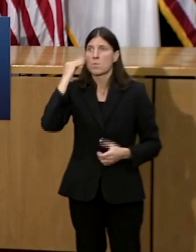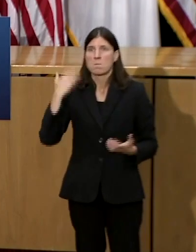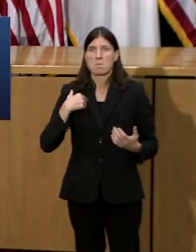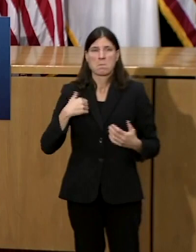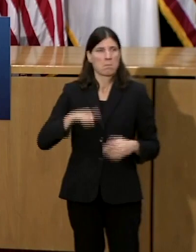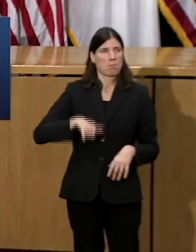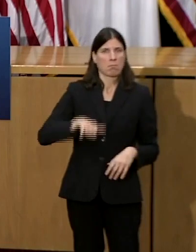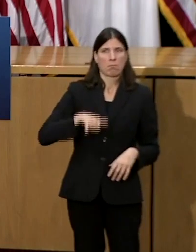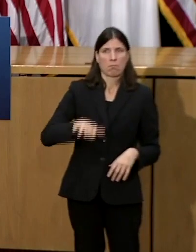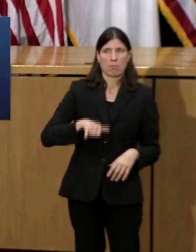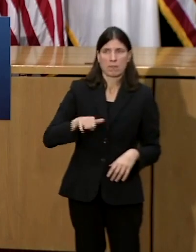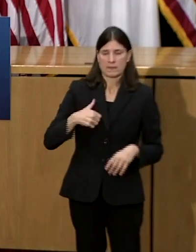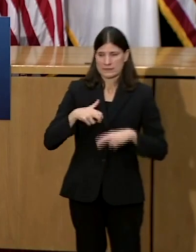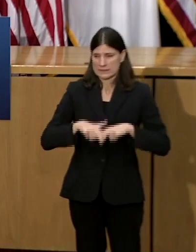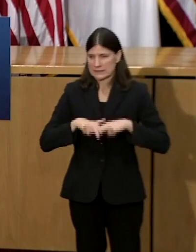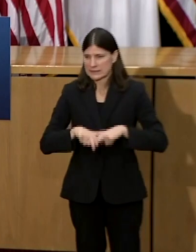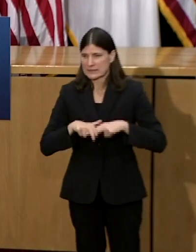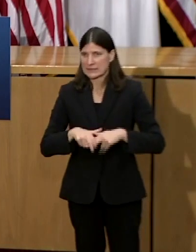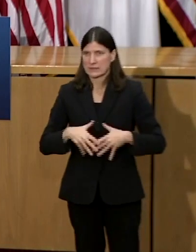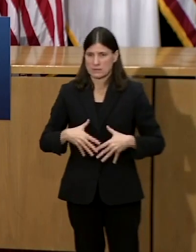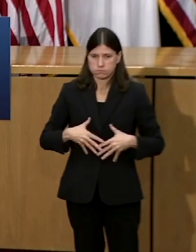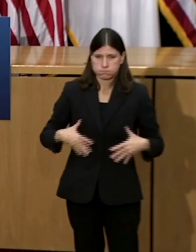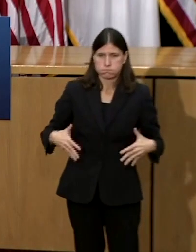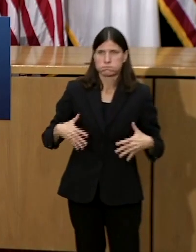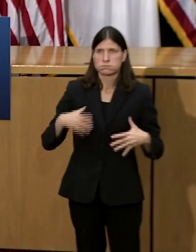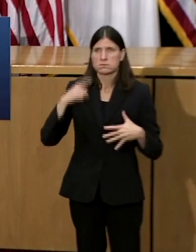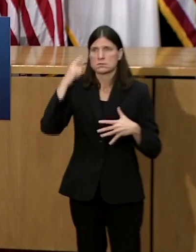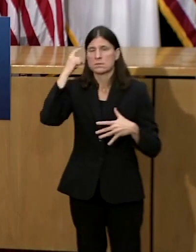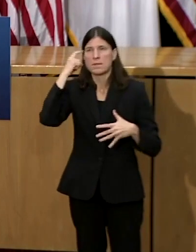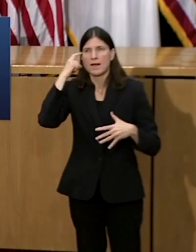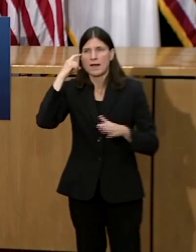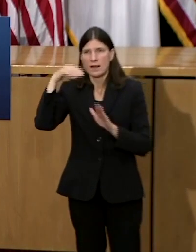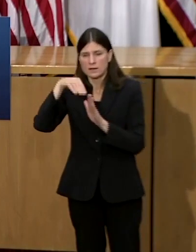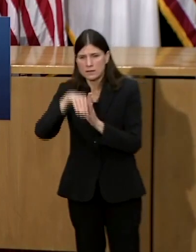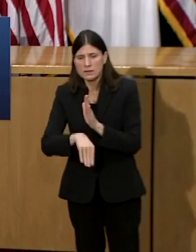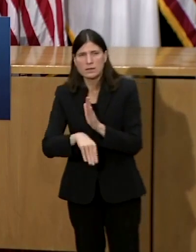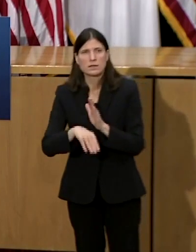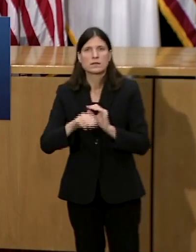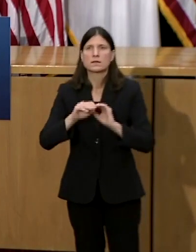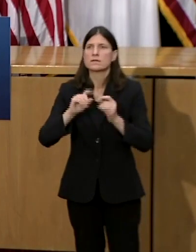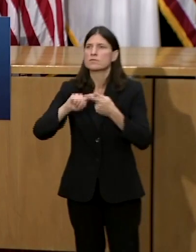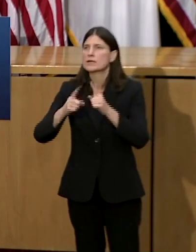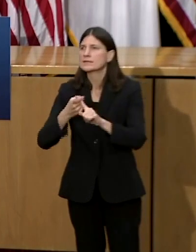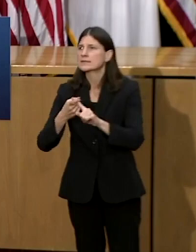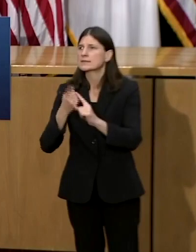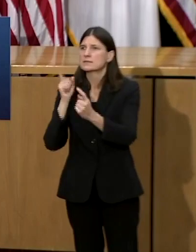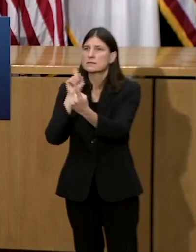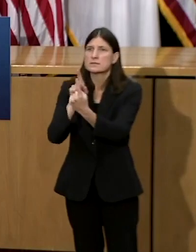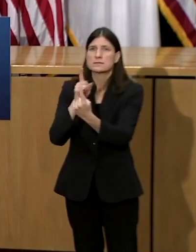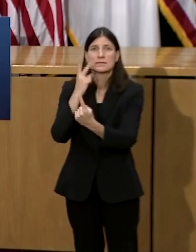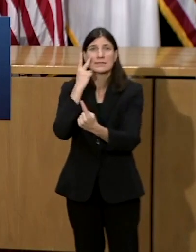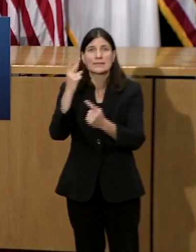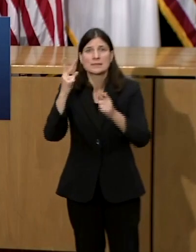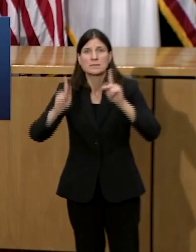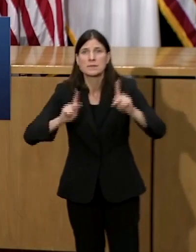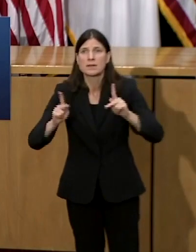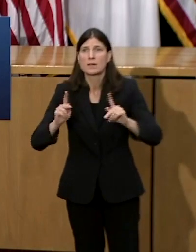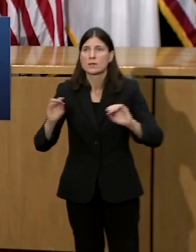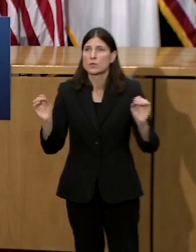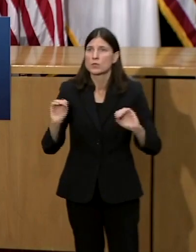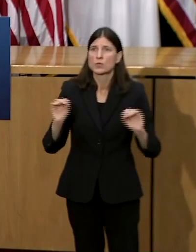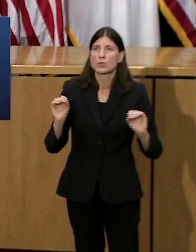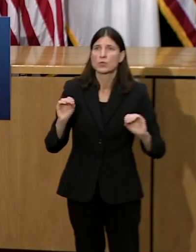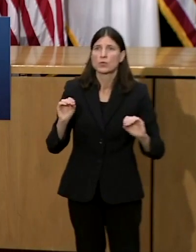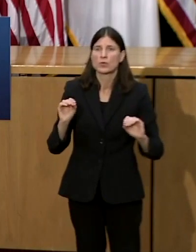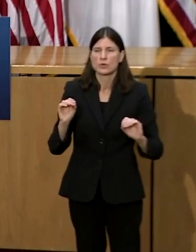struggle academically, but schools aren't just about learning. Schools are places to find trusted adults. Schools are where school nurses help manage